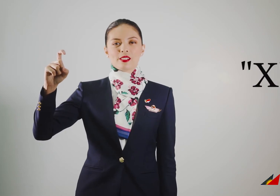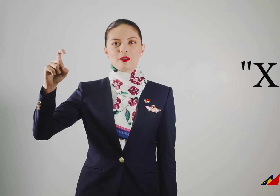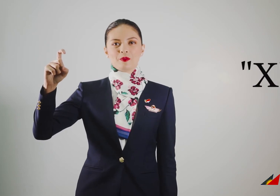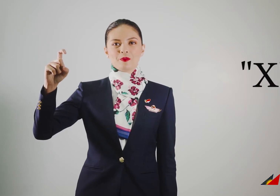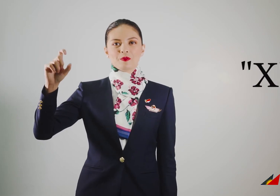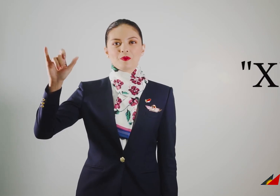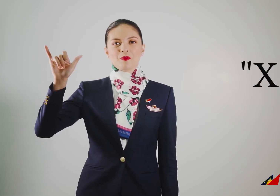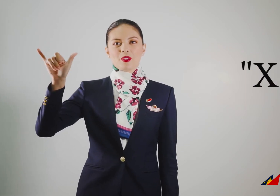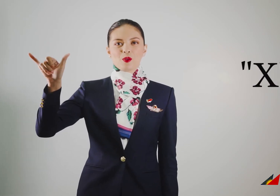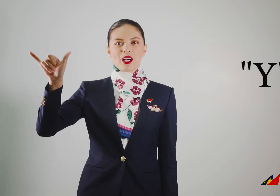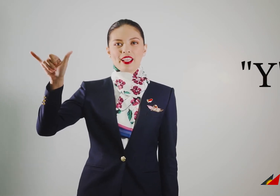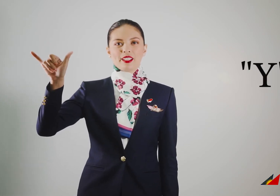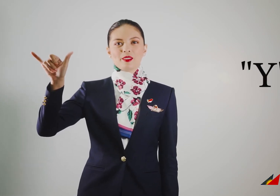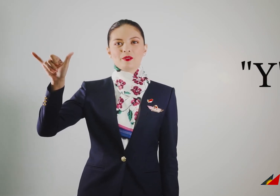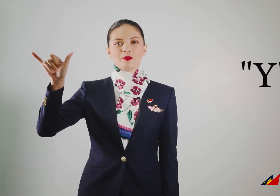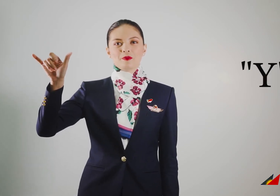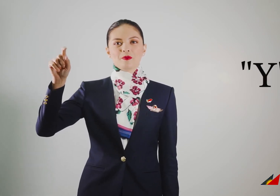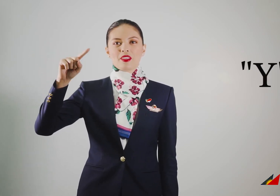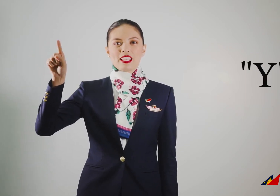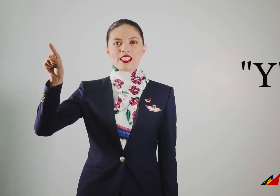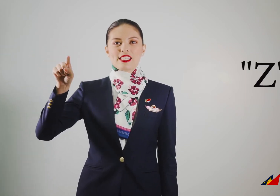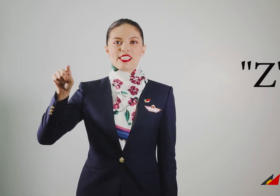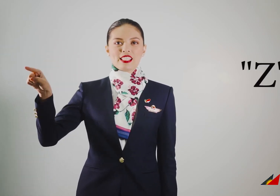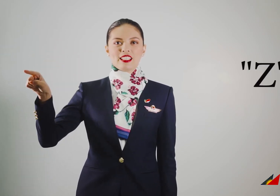X, Y, Z.